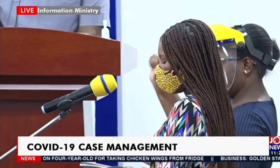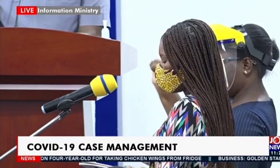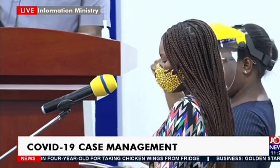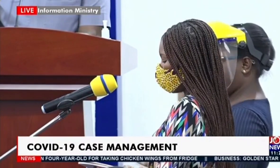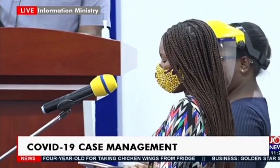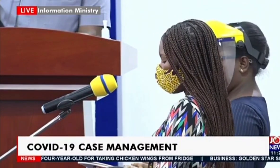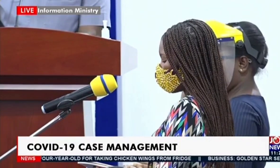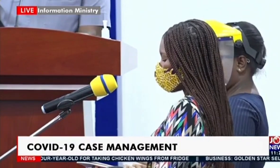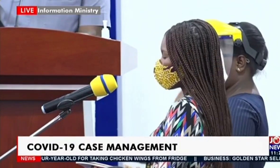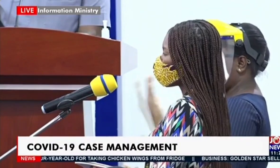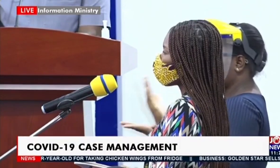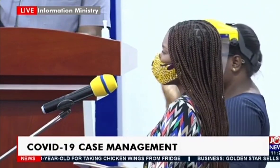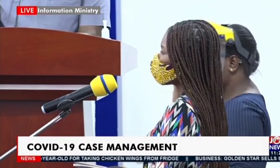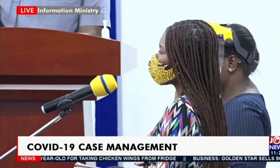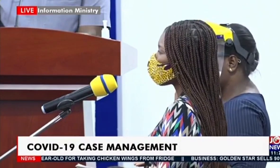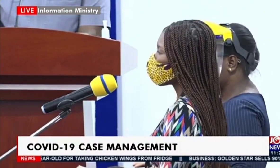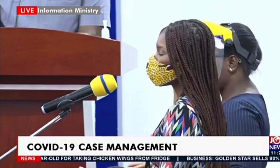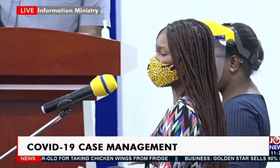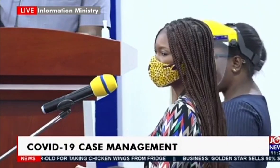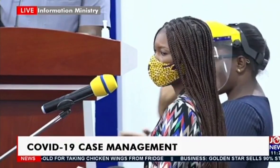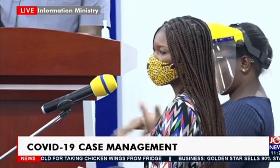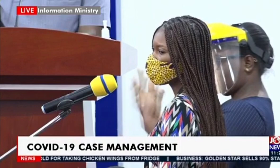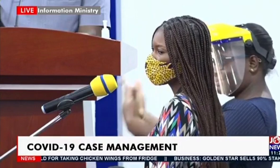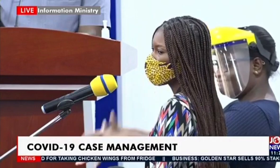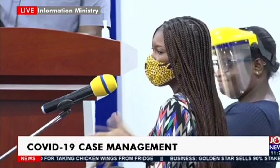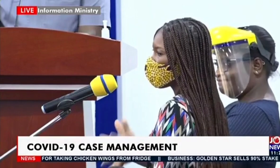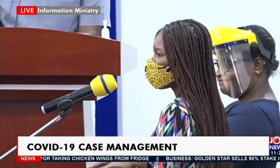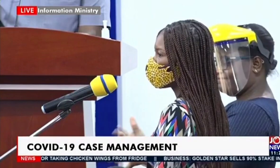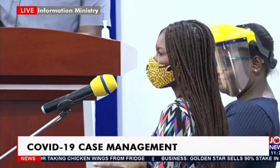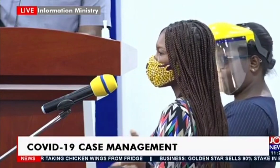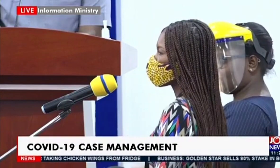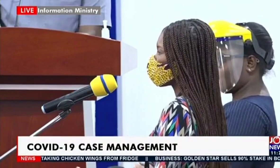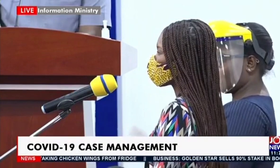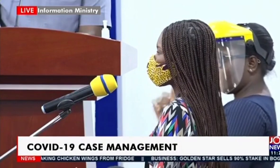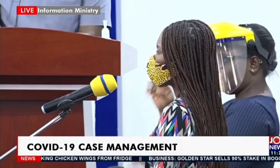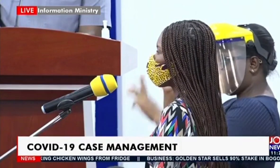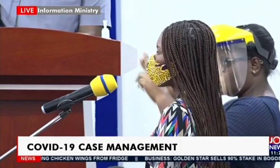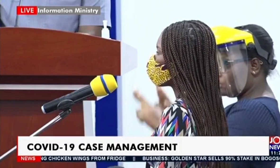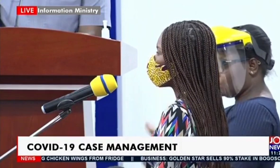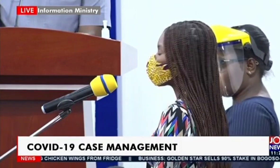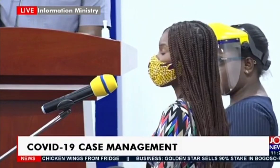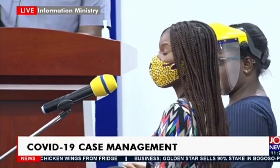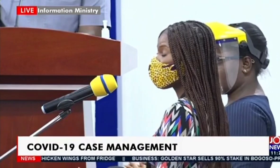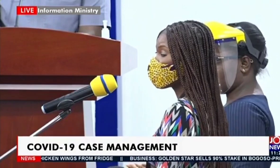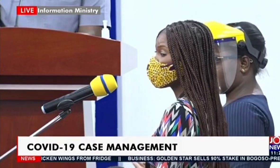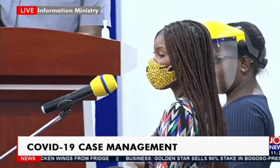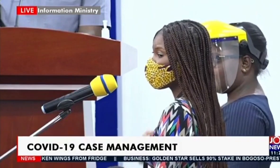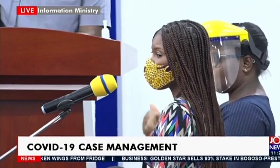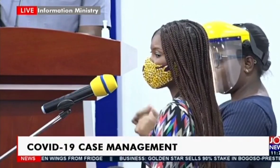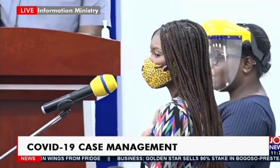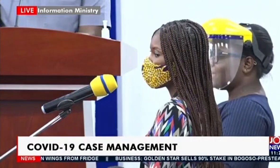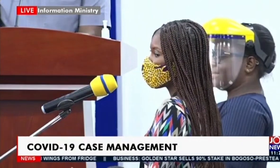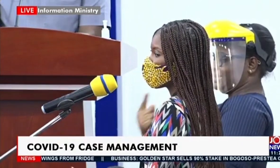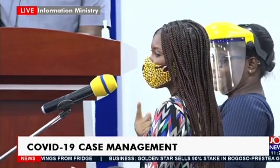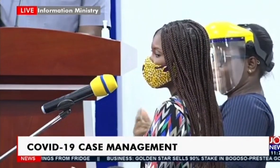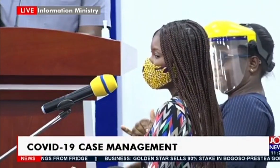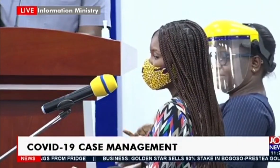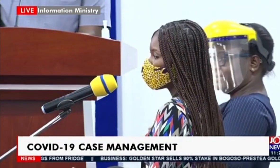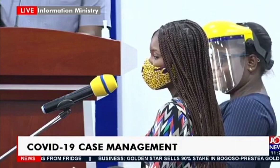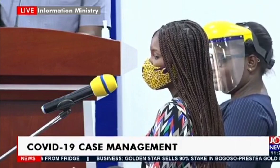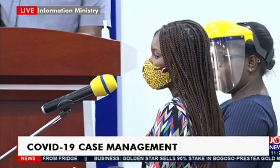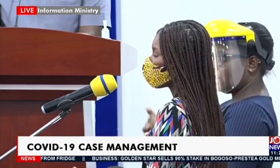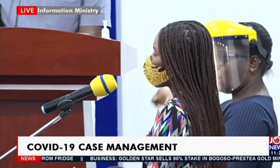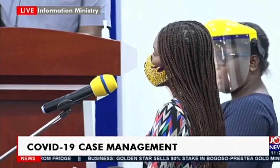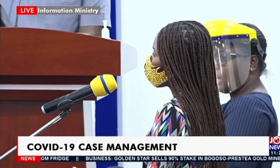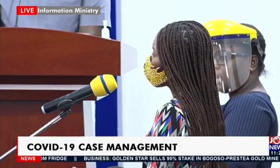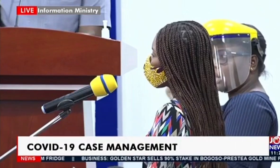I want to find out what is the conclusion of your results. Can one say that, listening